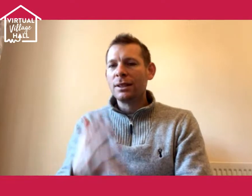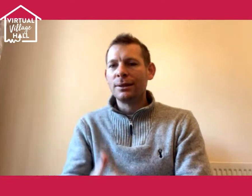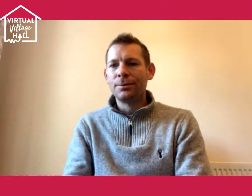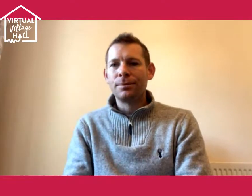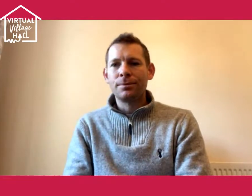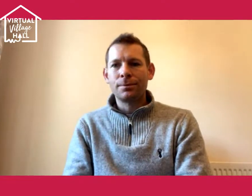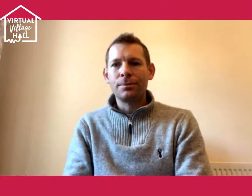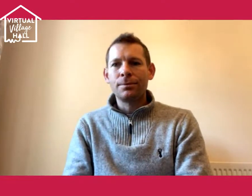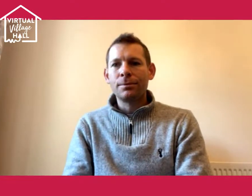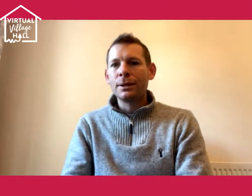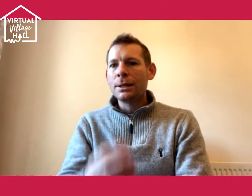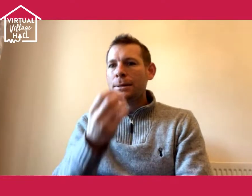Beautiful,